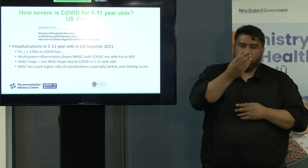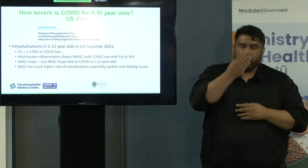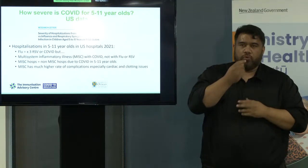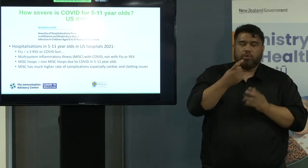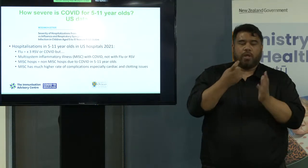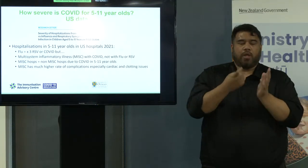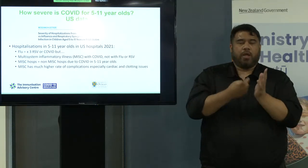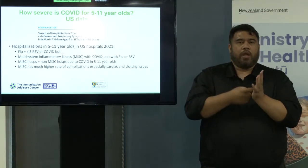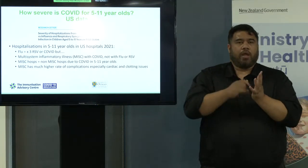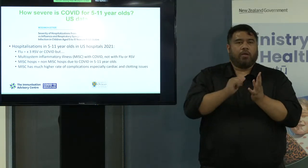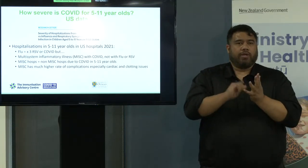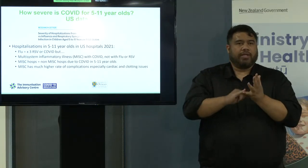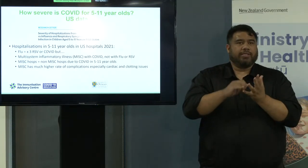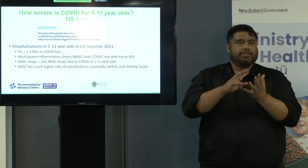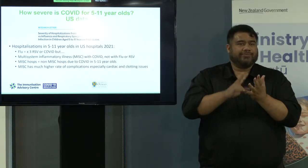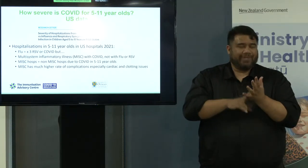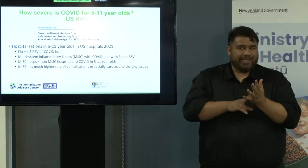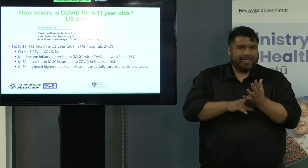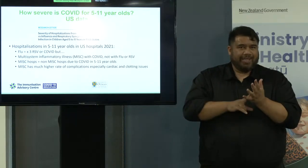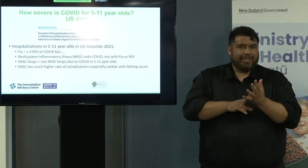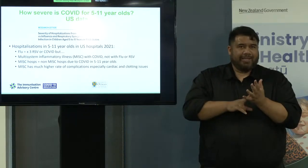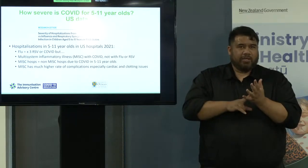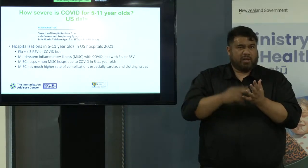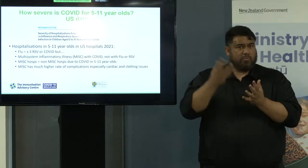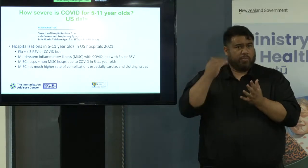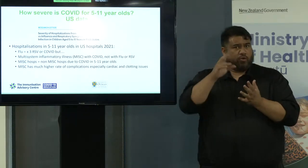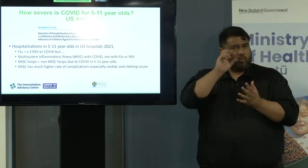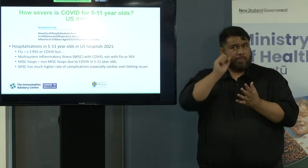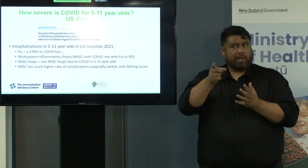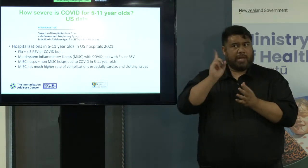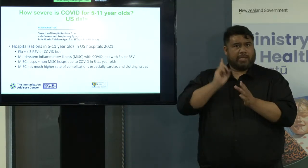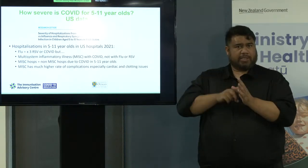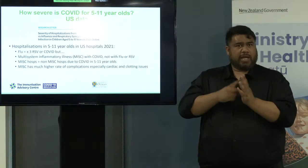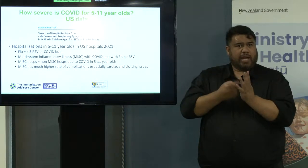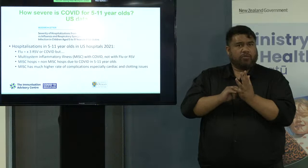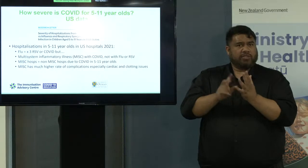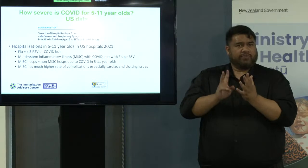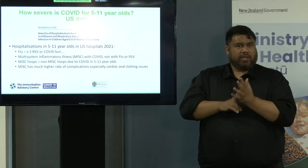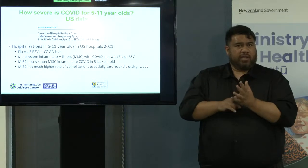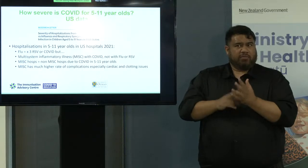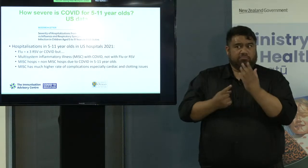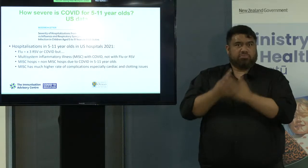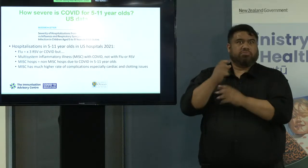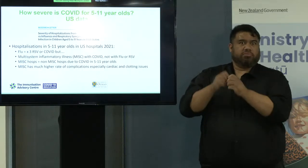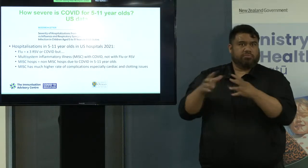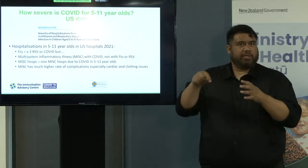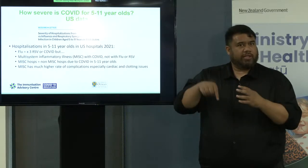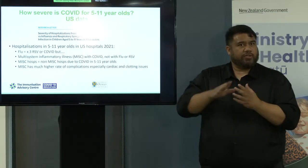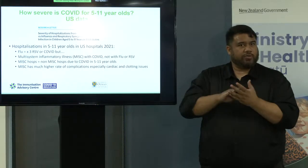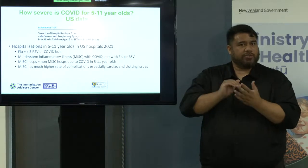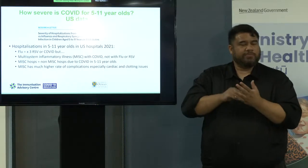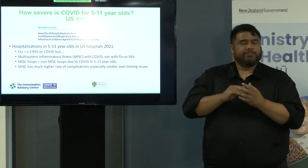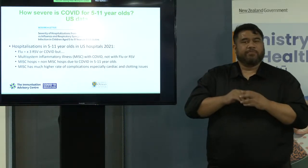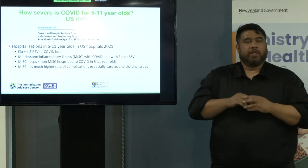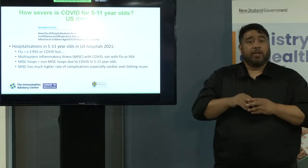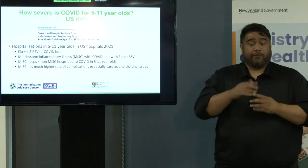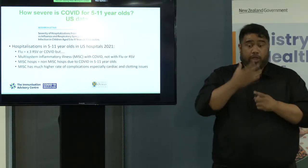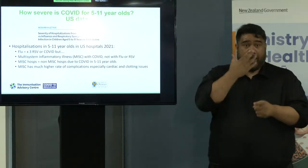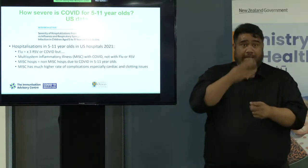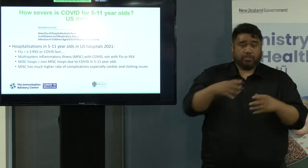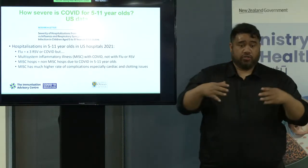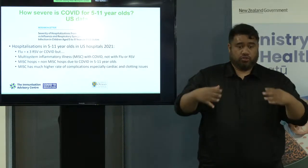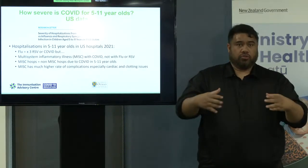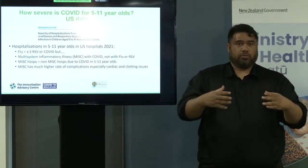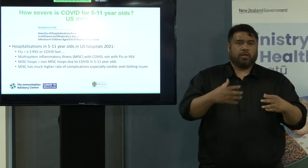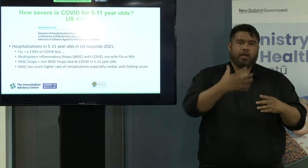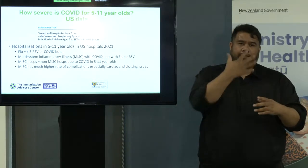of course, we had that RSV surge in New Zealand in the middle of last year in this age group, in the children